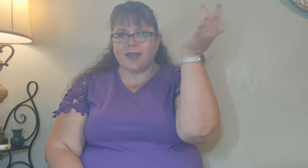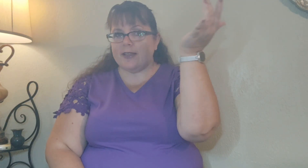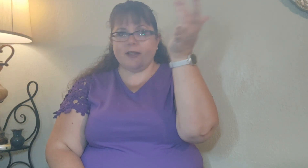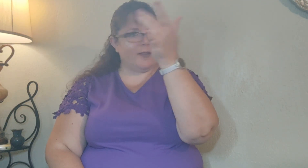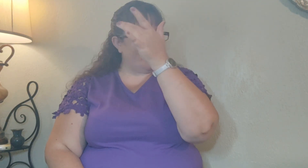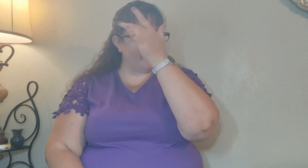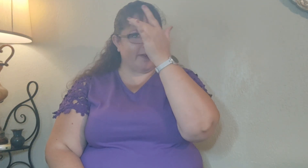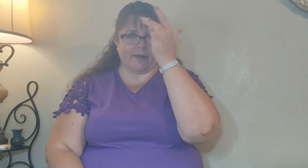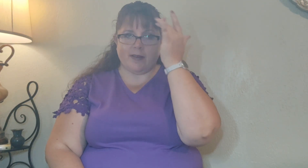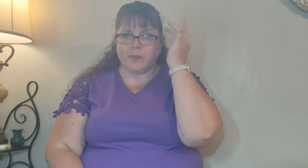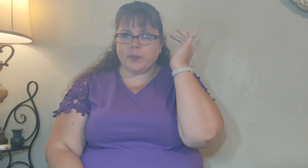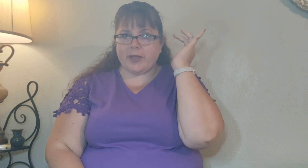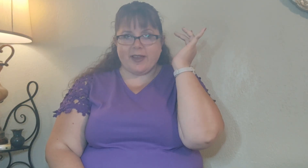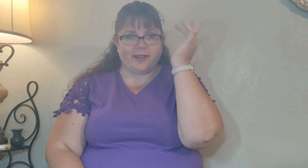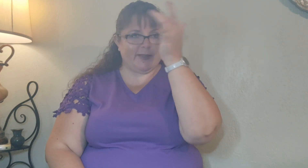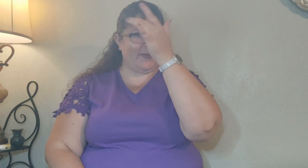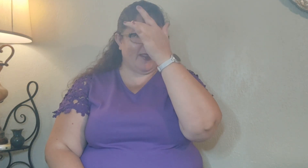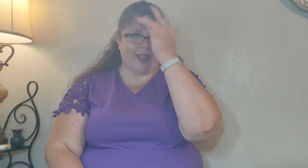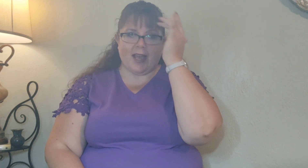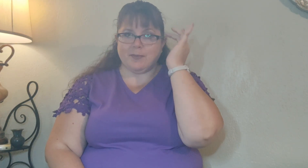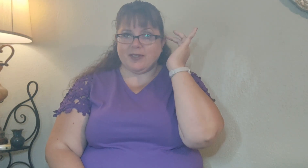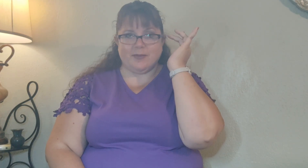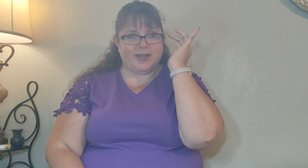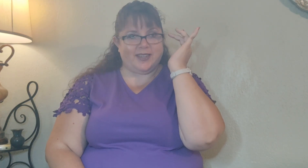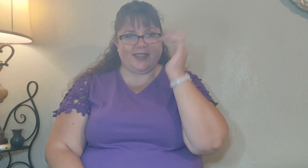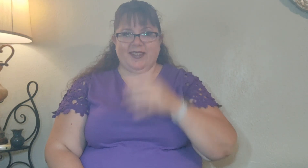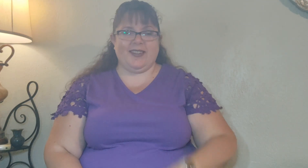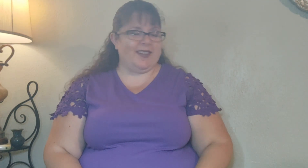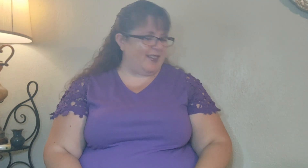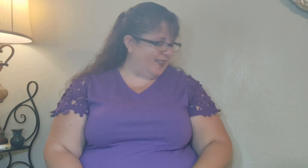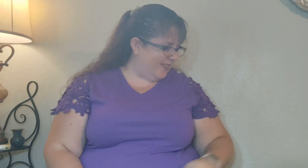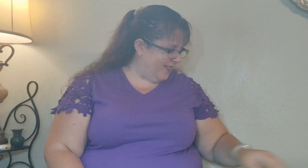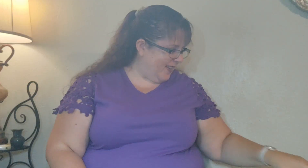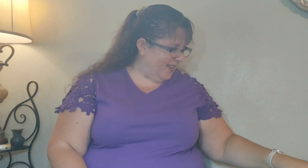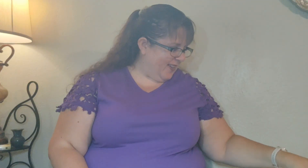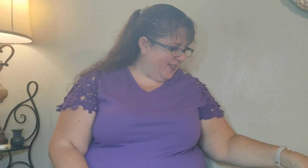forehead, your blank, absent-minded.